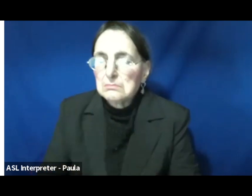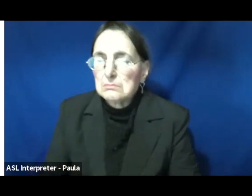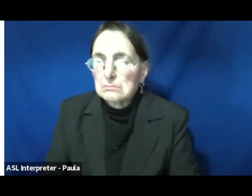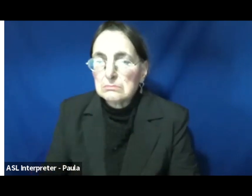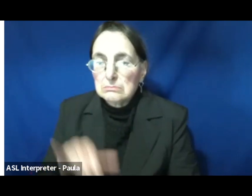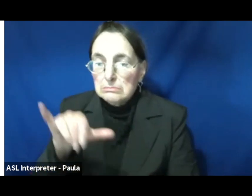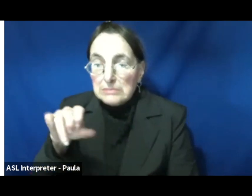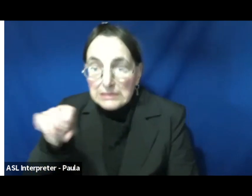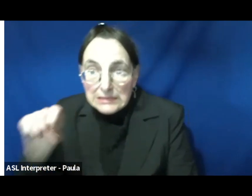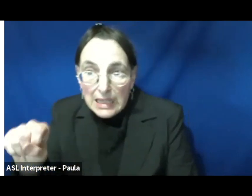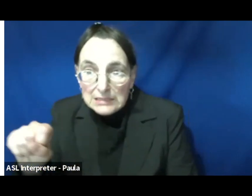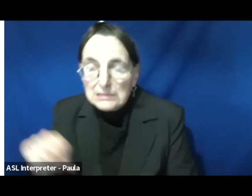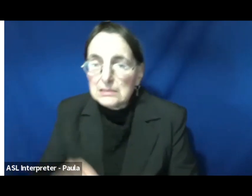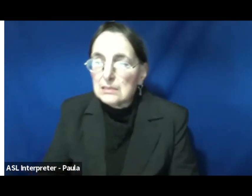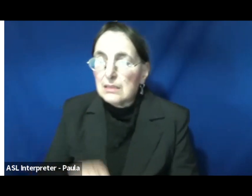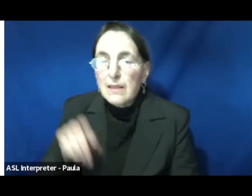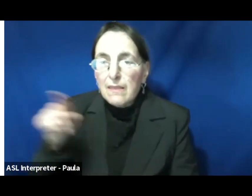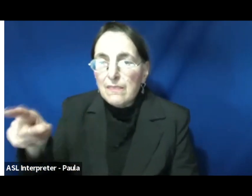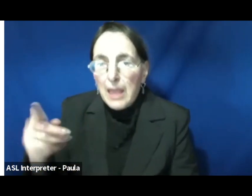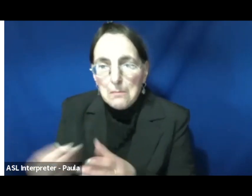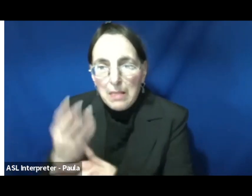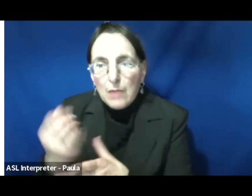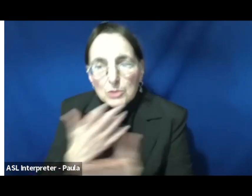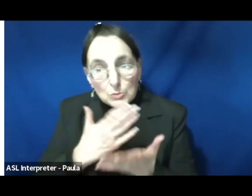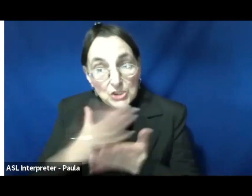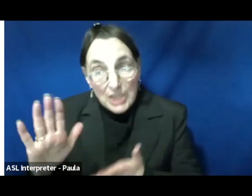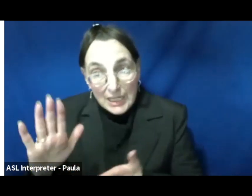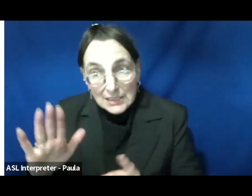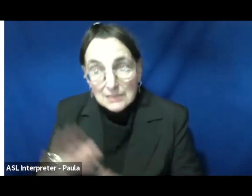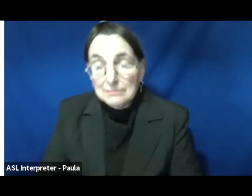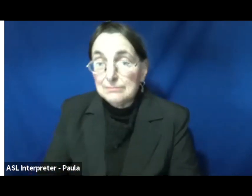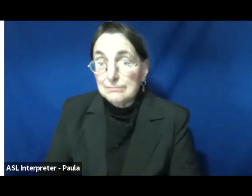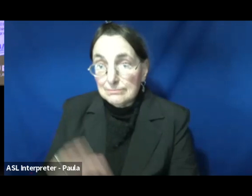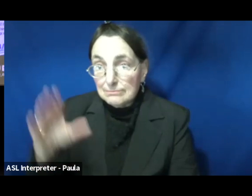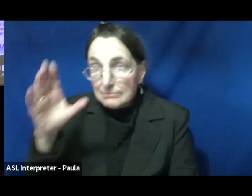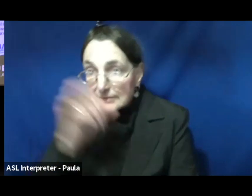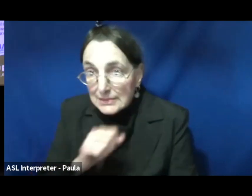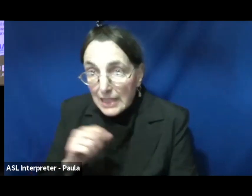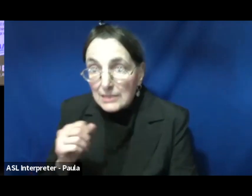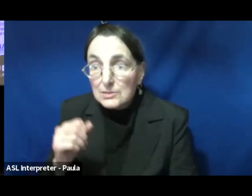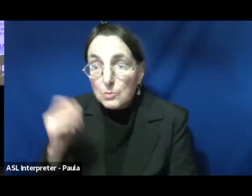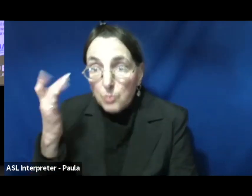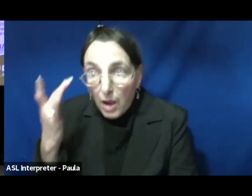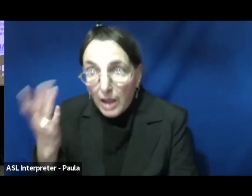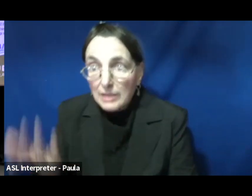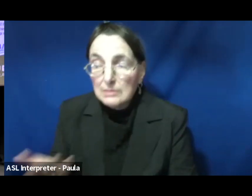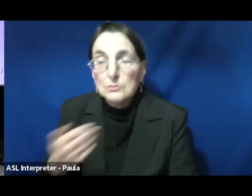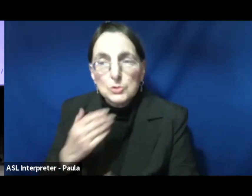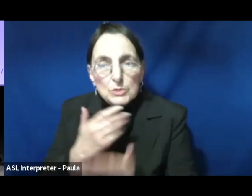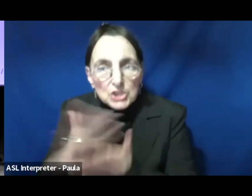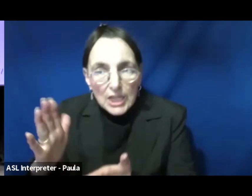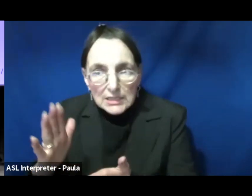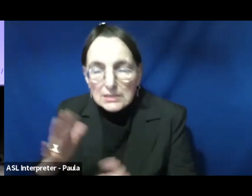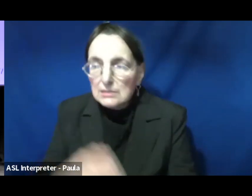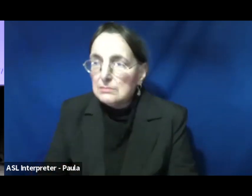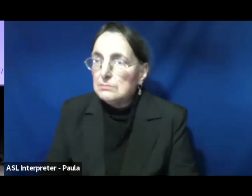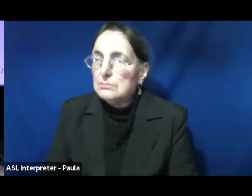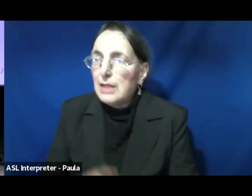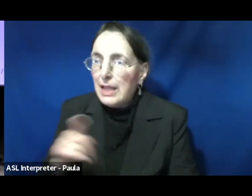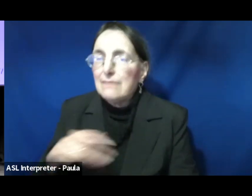Yes. And guess what? This plant was rejected. But in order for you to understand why this plant was rejected, I have to take